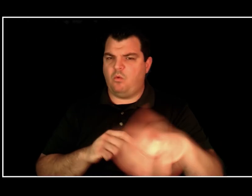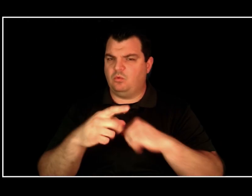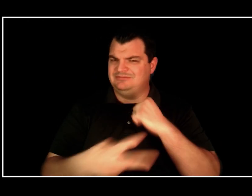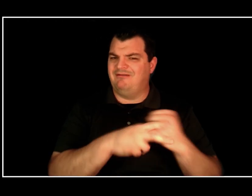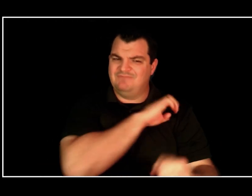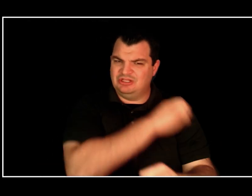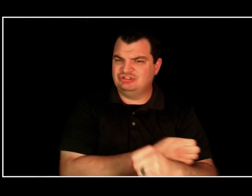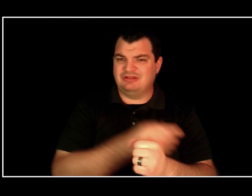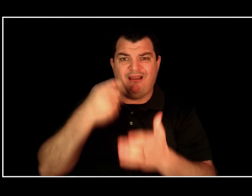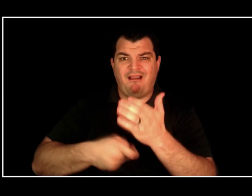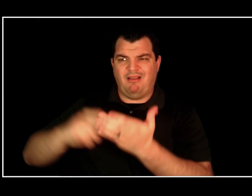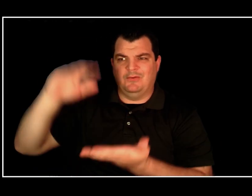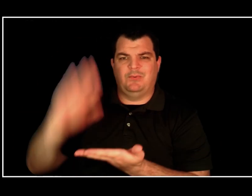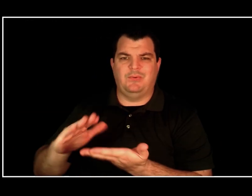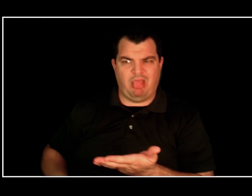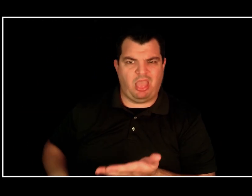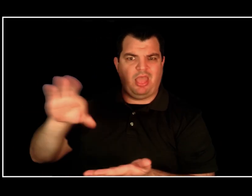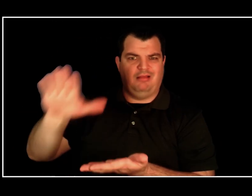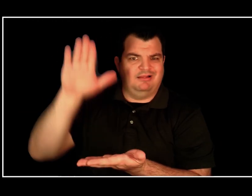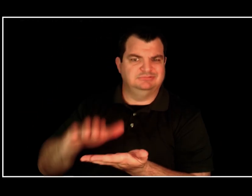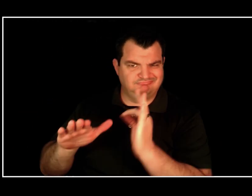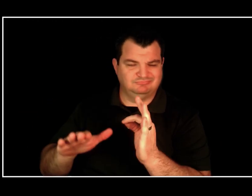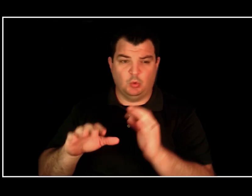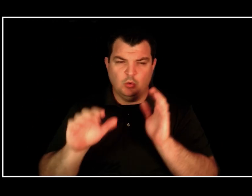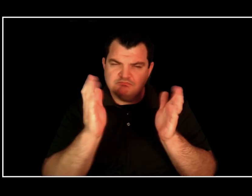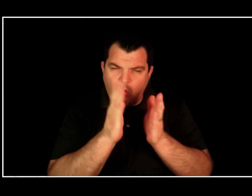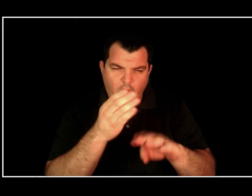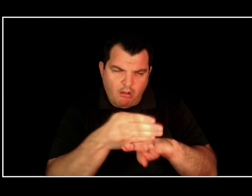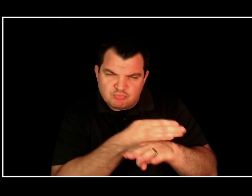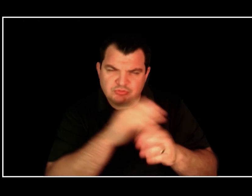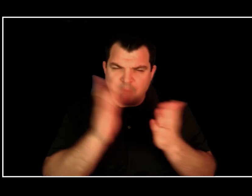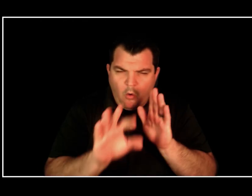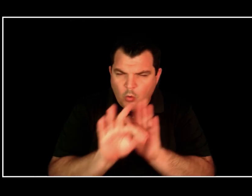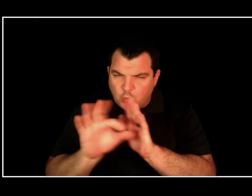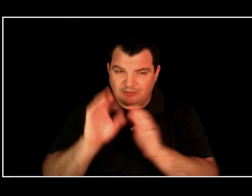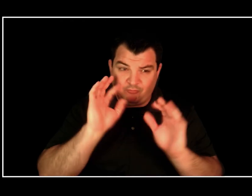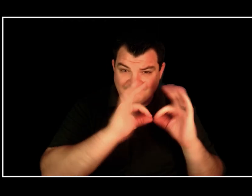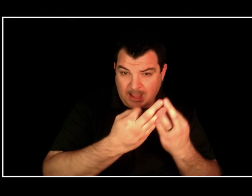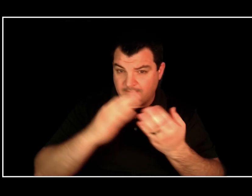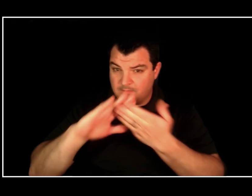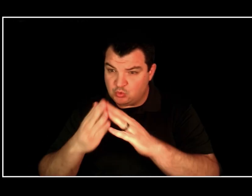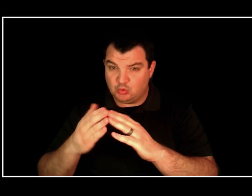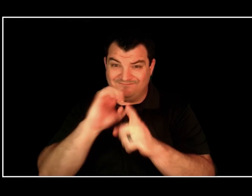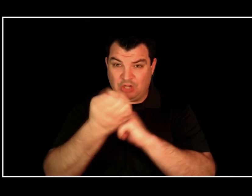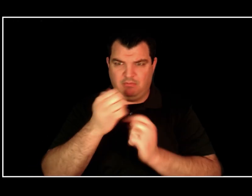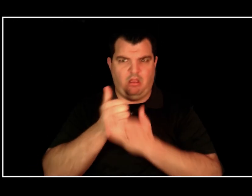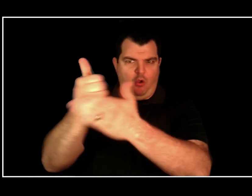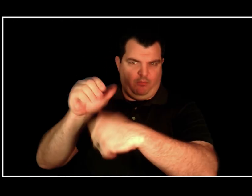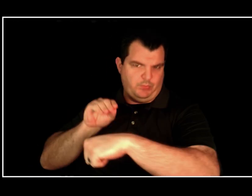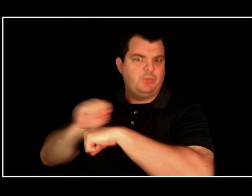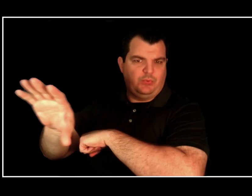all save energy and lower costs. Small choices at home can lead to big benefits for families, communities, and